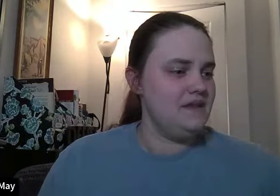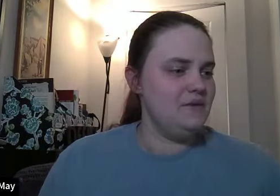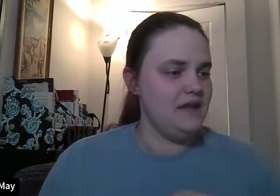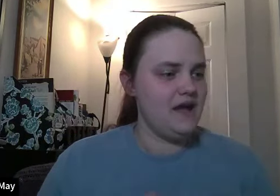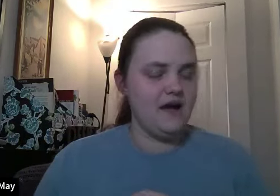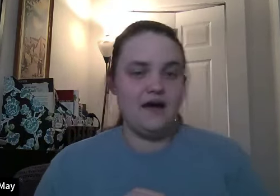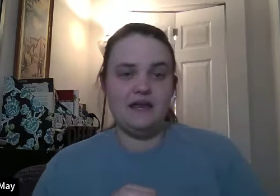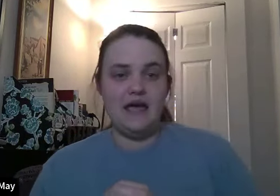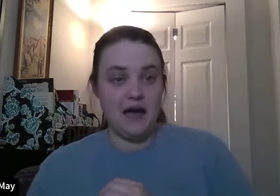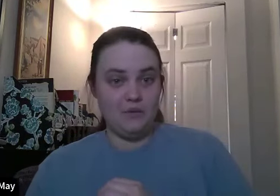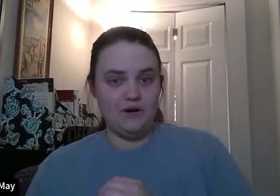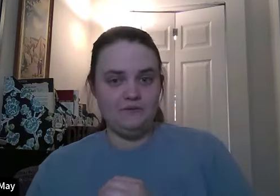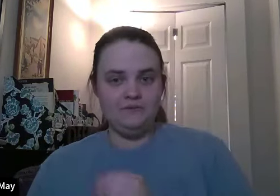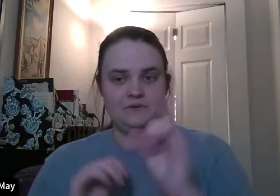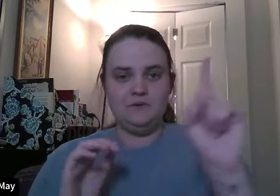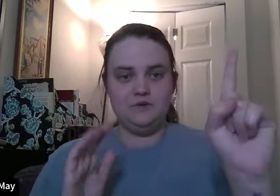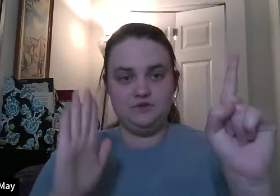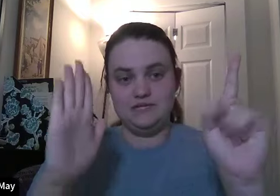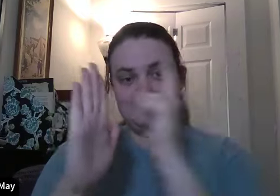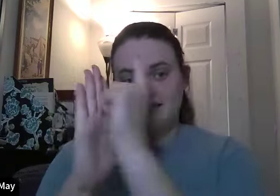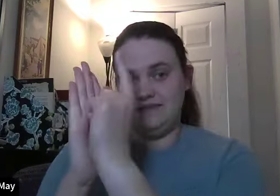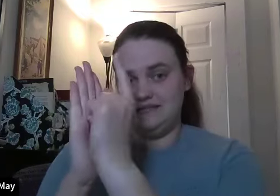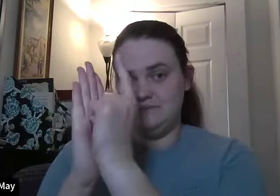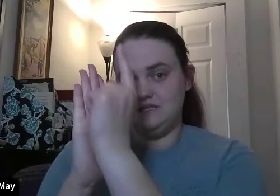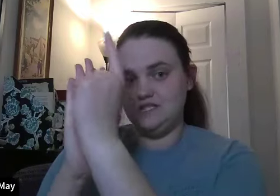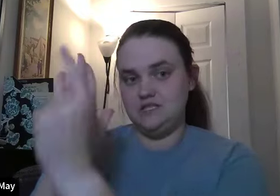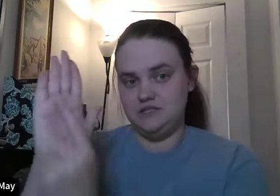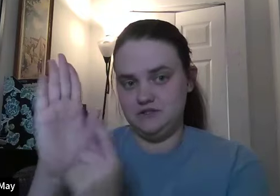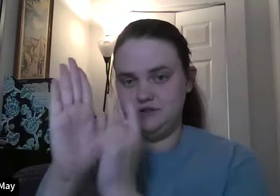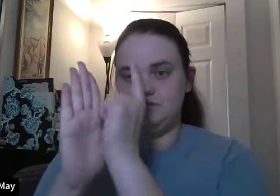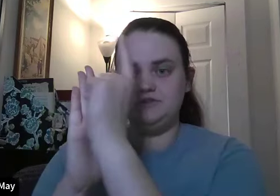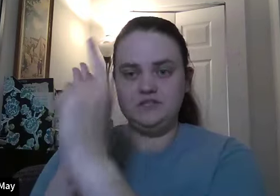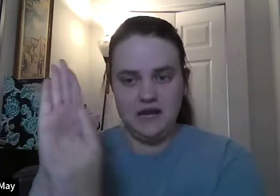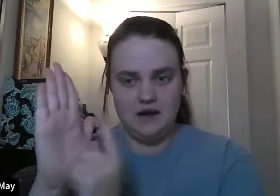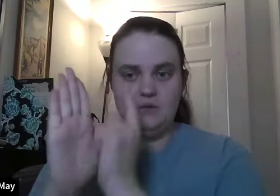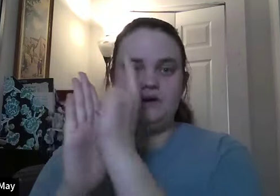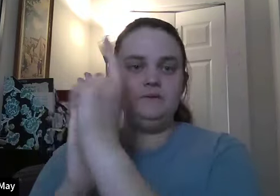Then we had hour, which was again that same position, circular motion, hour.